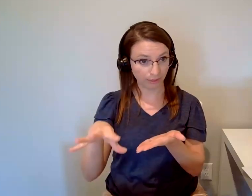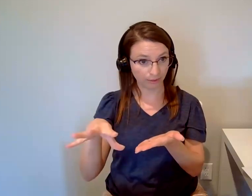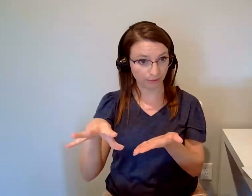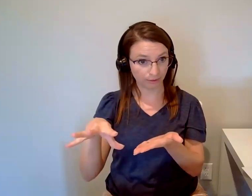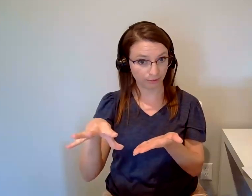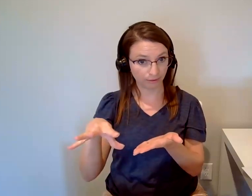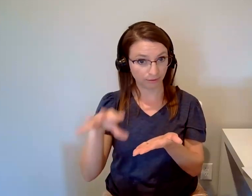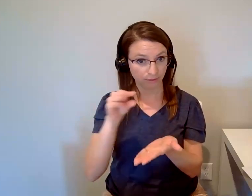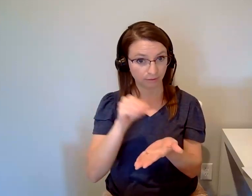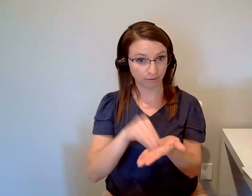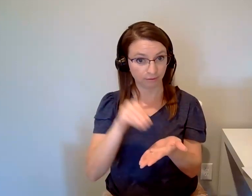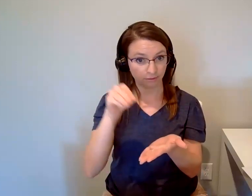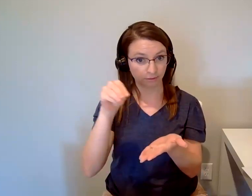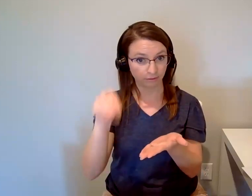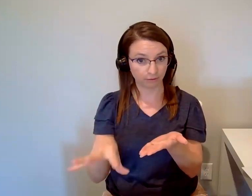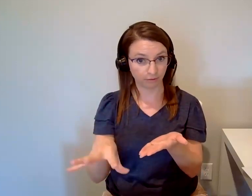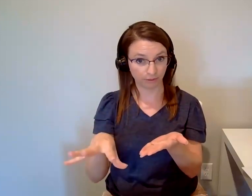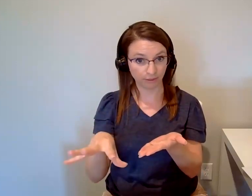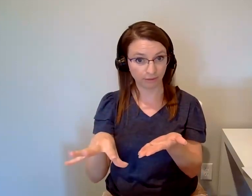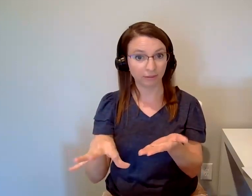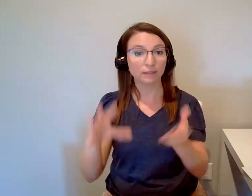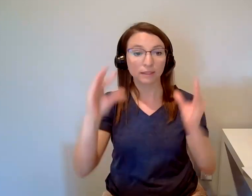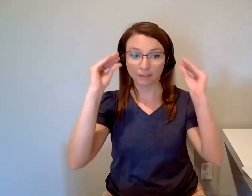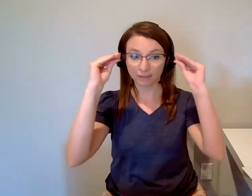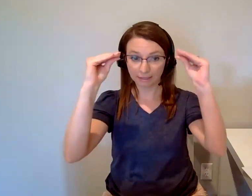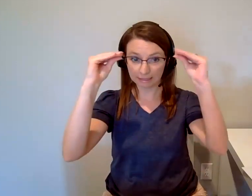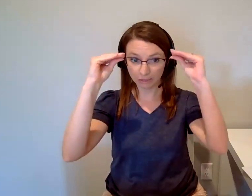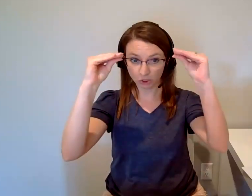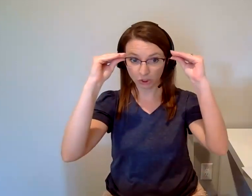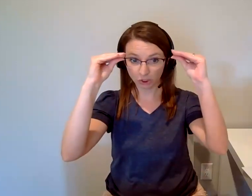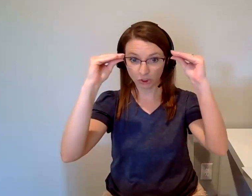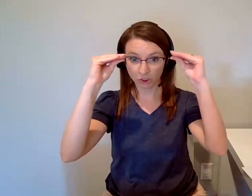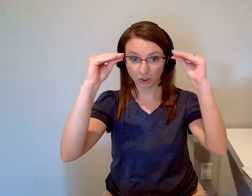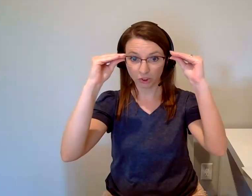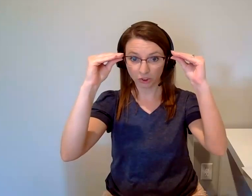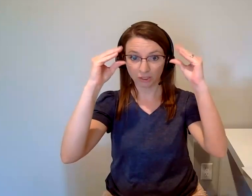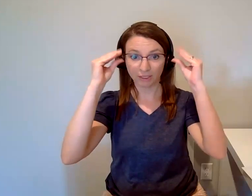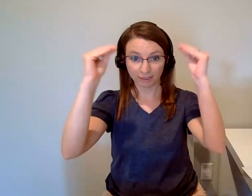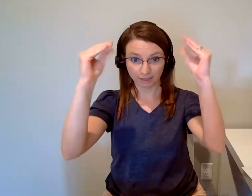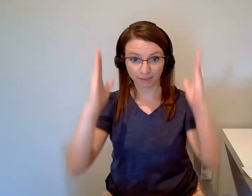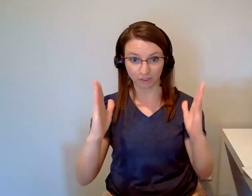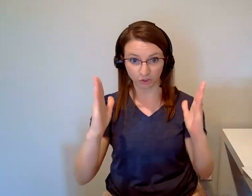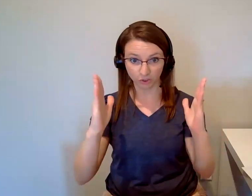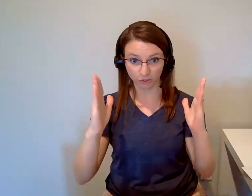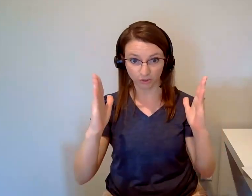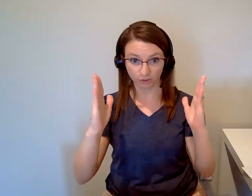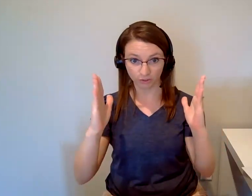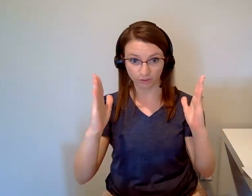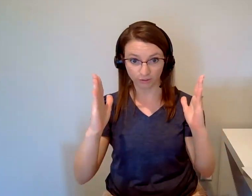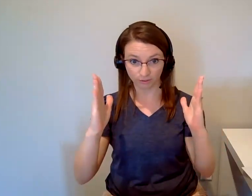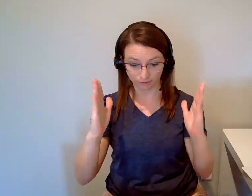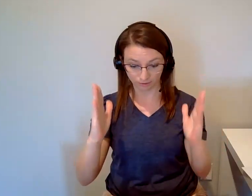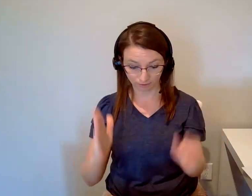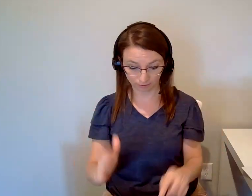student, student, teach, teacher,